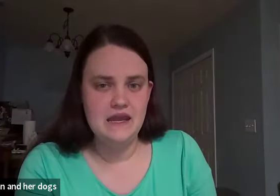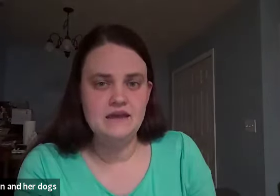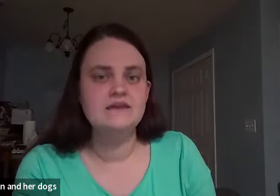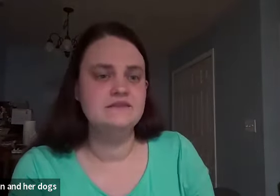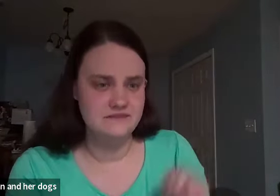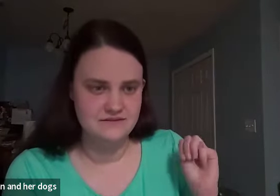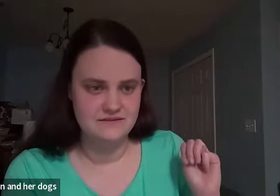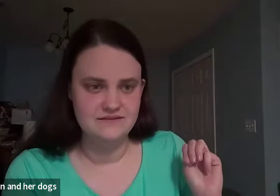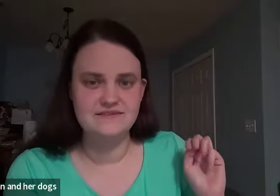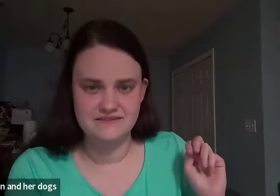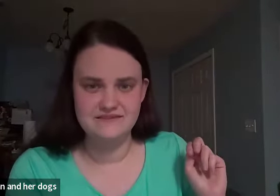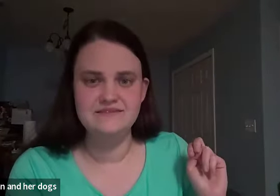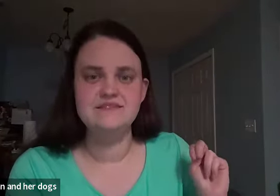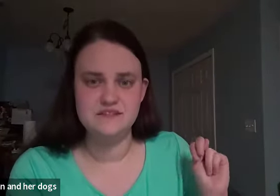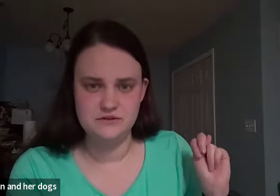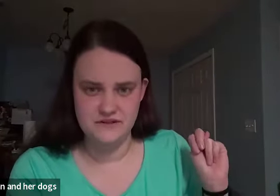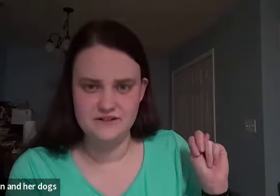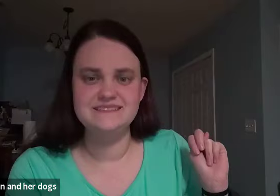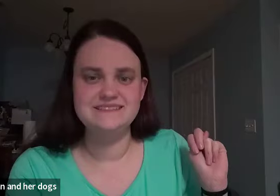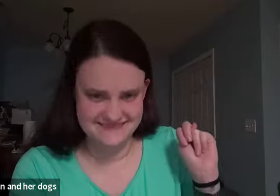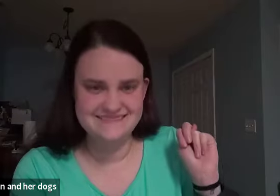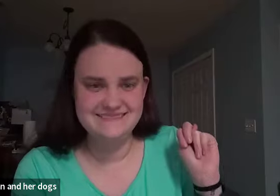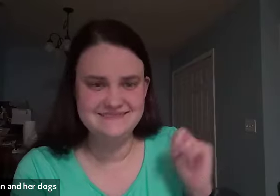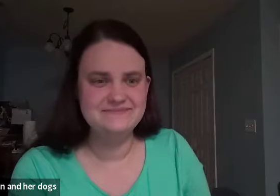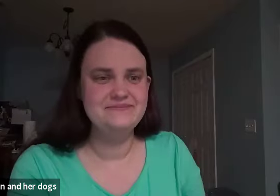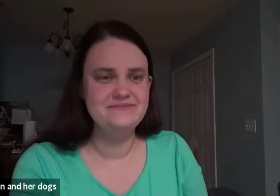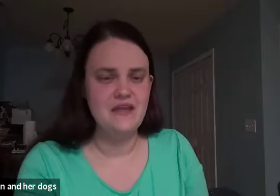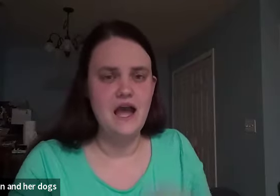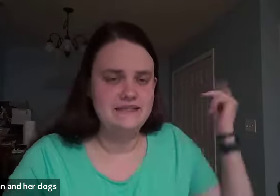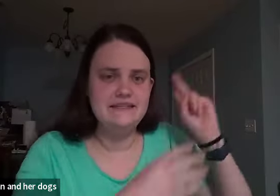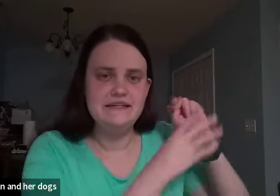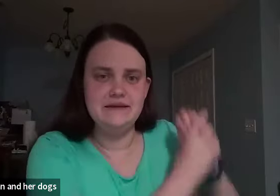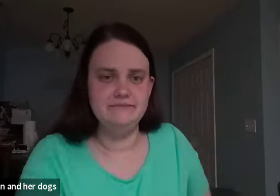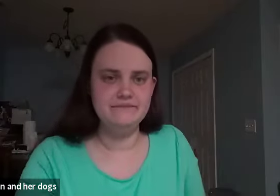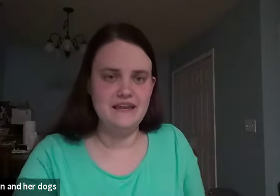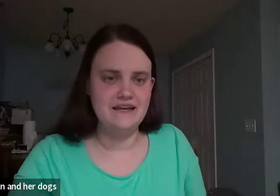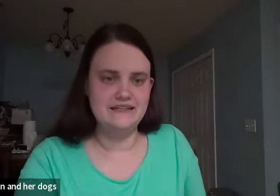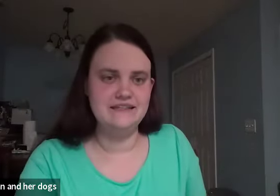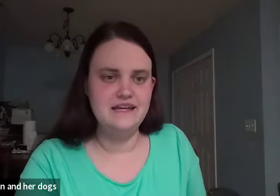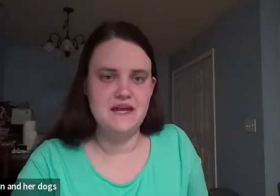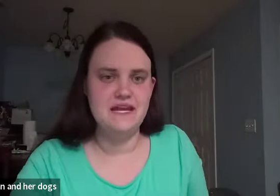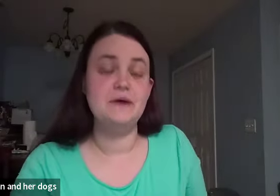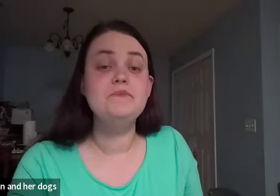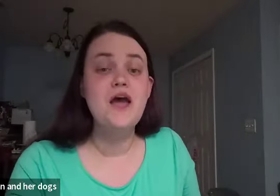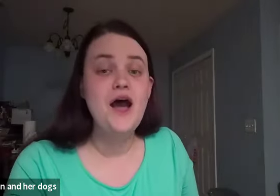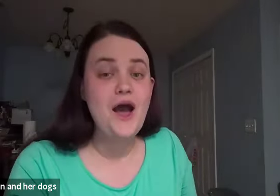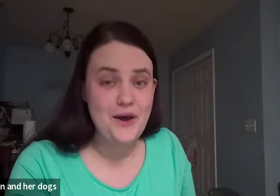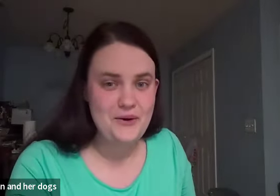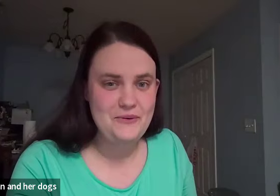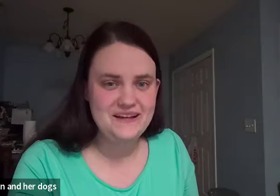M. N. 2 fingers. I did it again. I gotta keep that hand out. O.